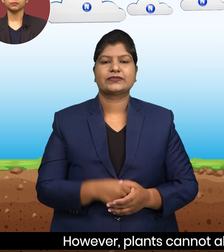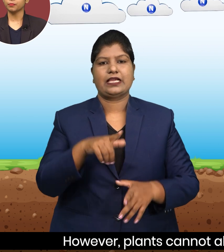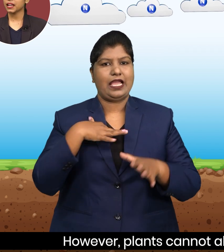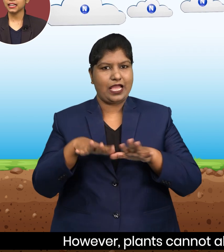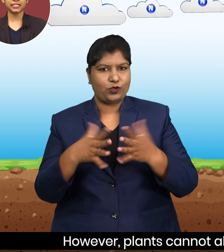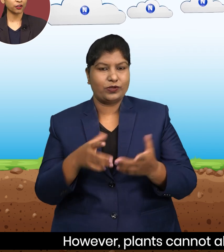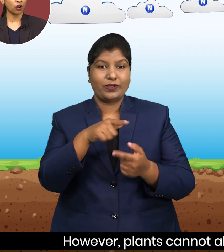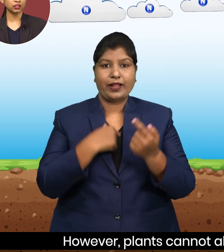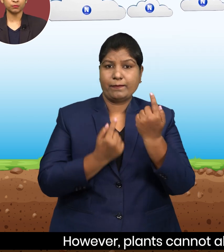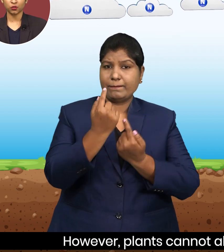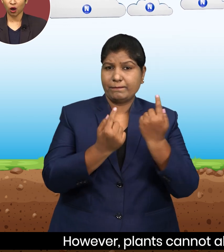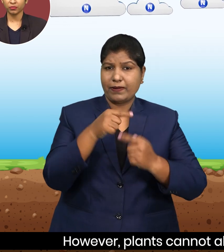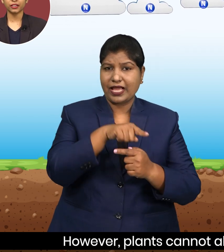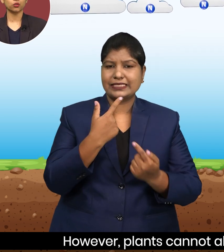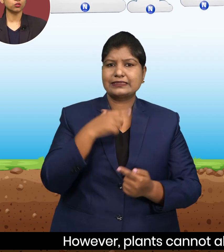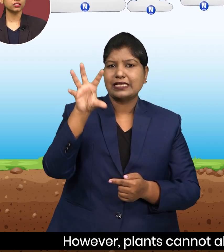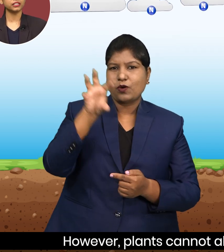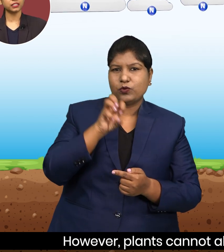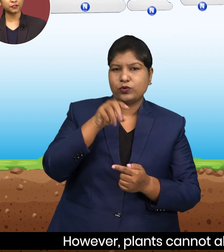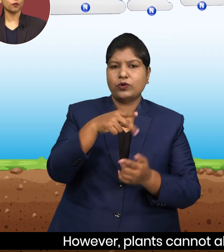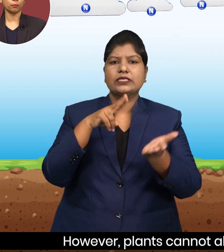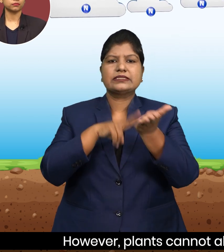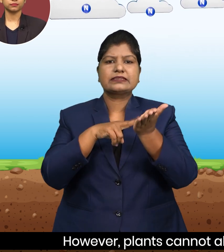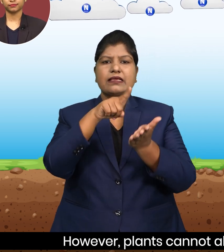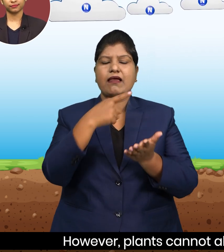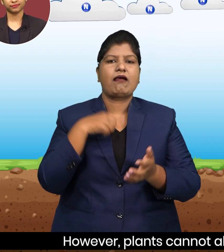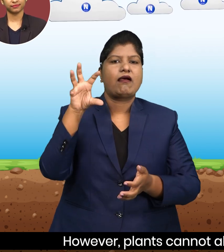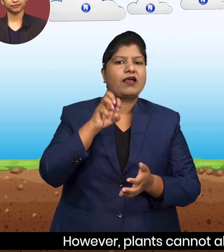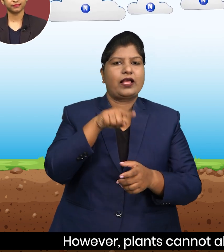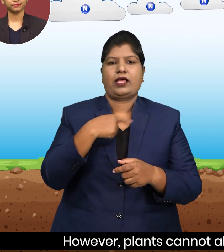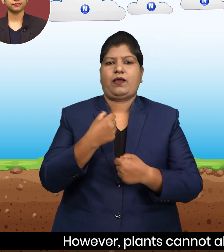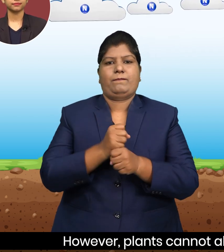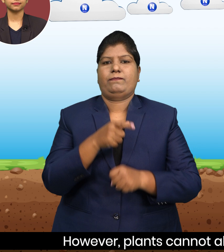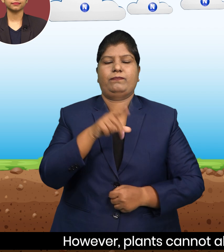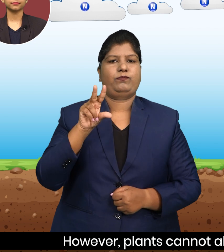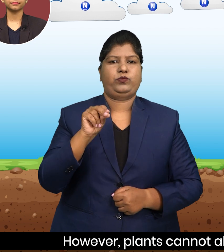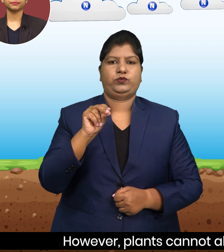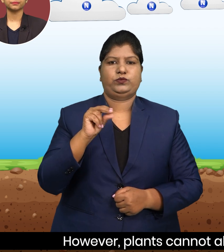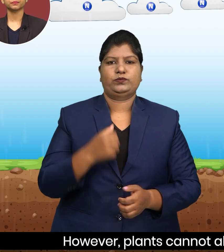However, plants cannot absorb nitrogen in this form.